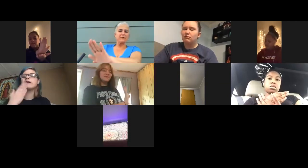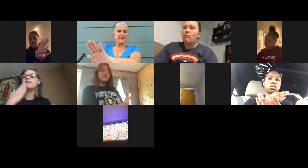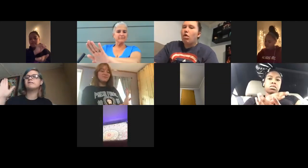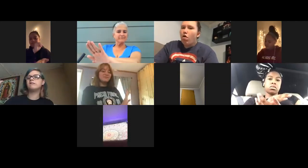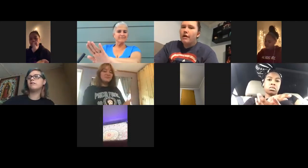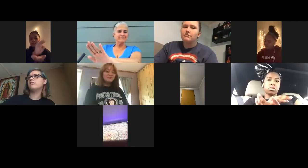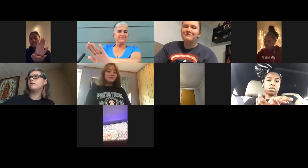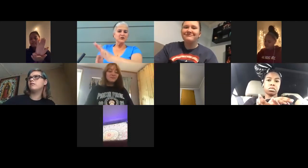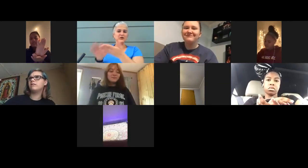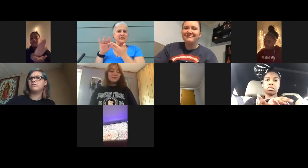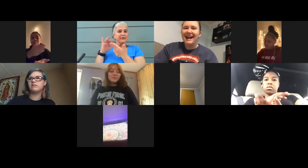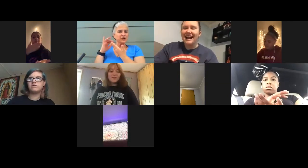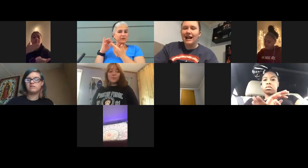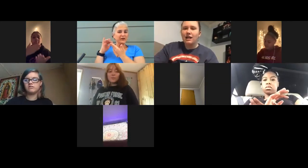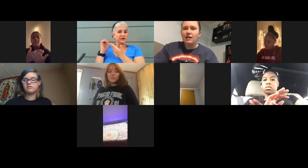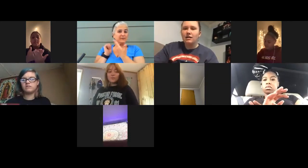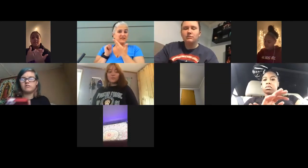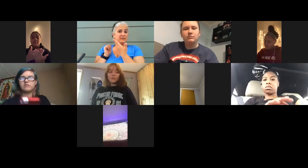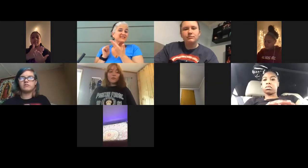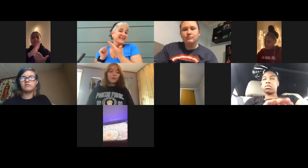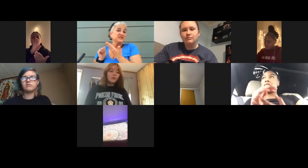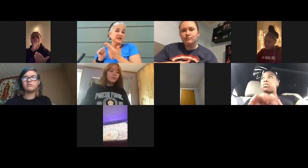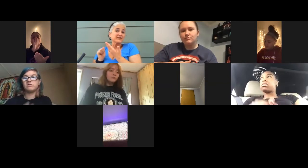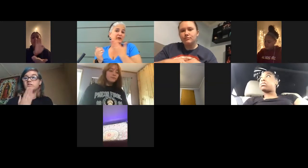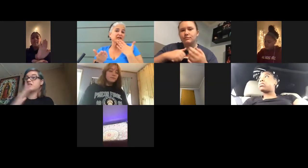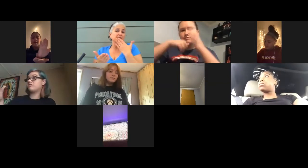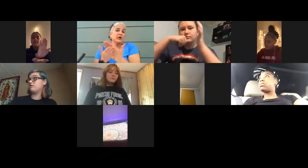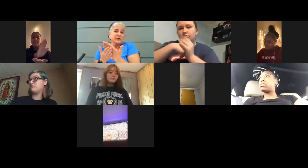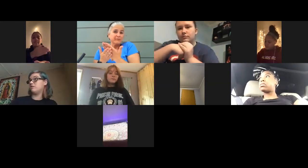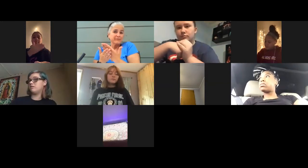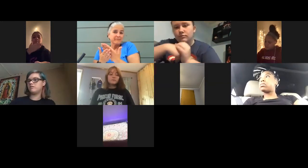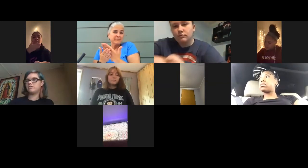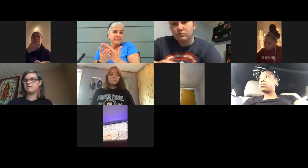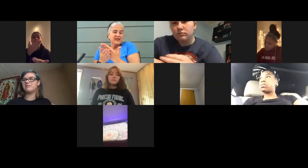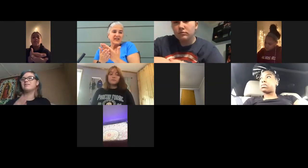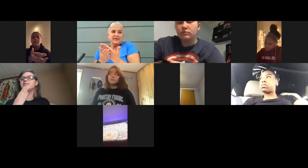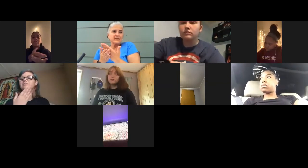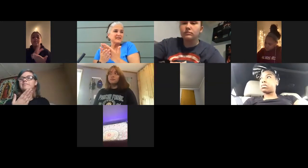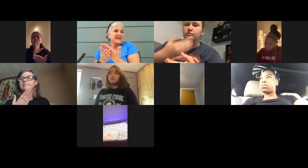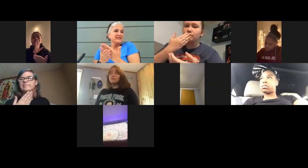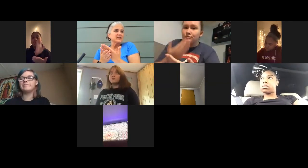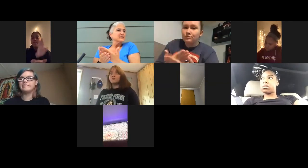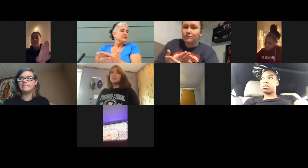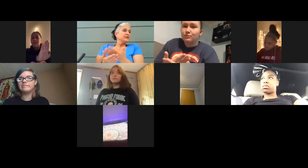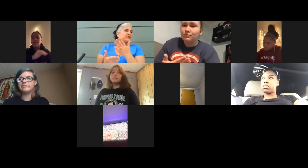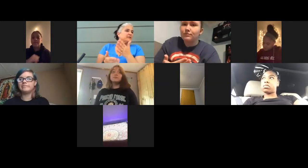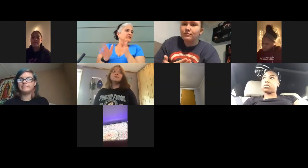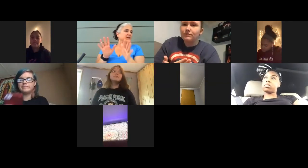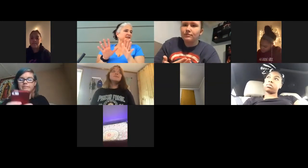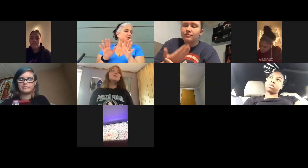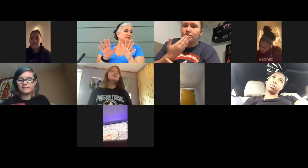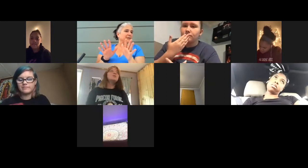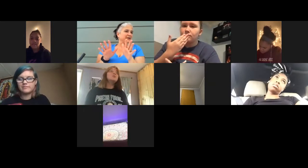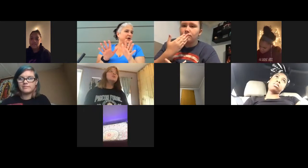no, away from me. So whatever's at your fingertips is something that tastes good. You want to keep it closer. If it's something that's nasty, sorry, there's